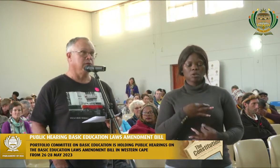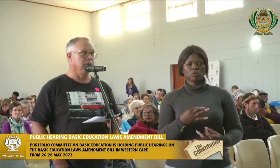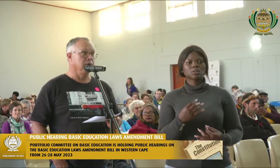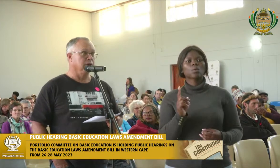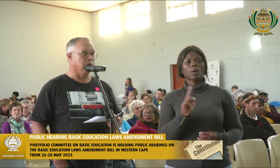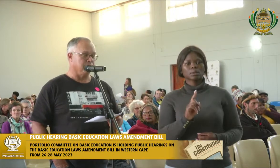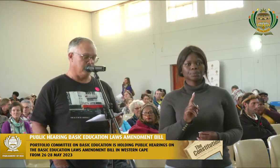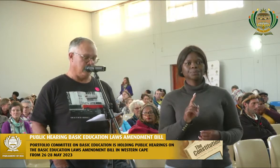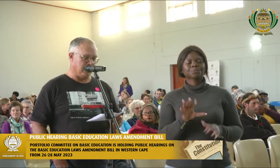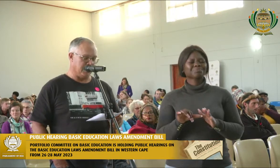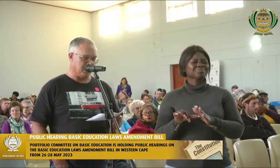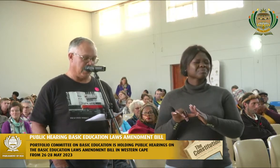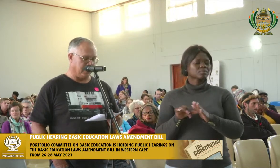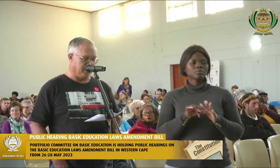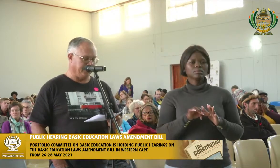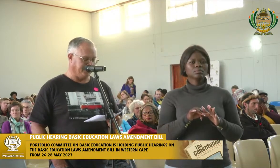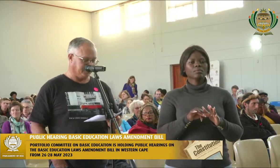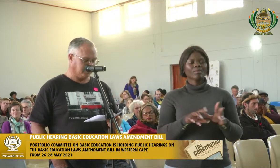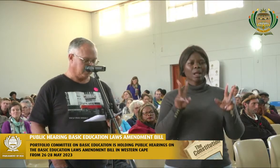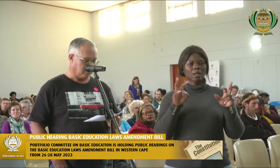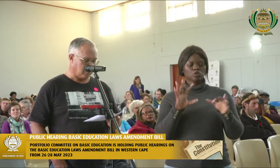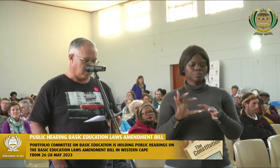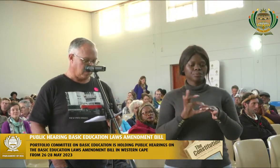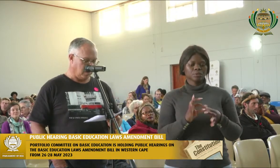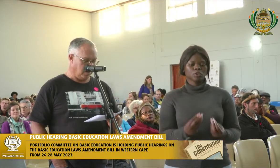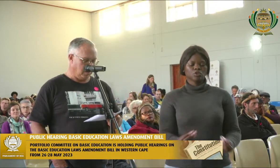matter concerning their child.